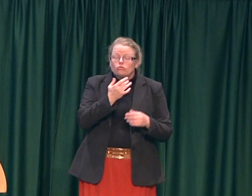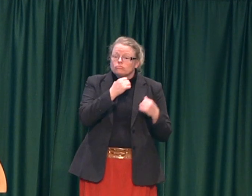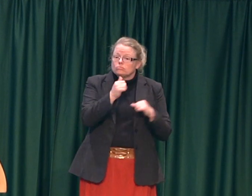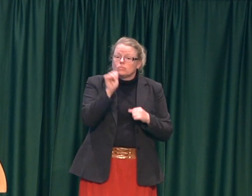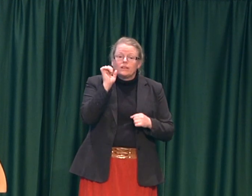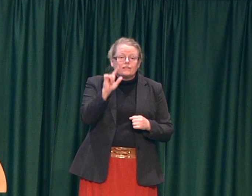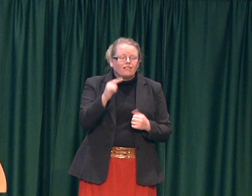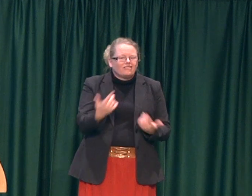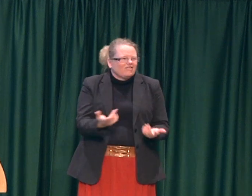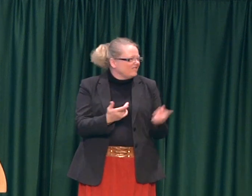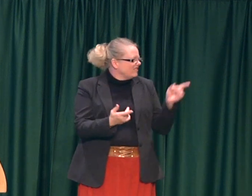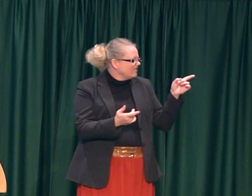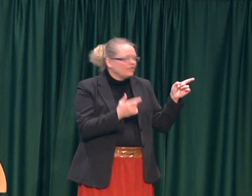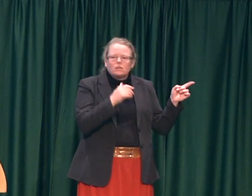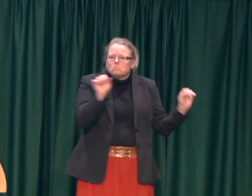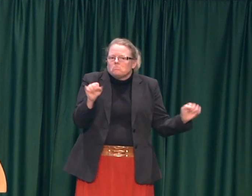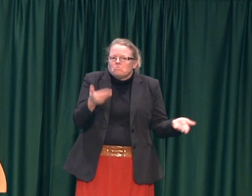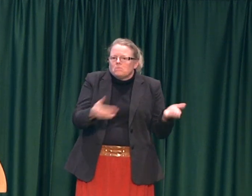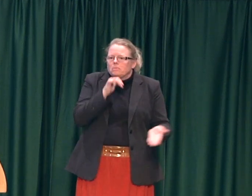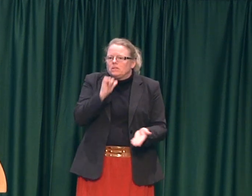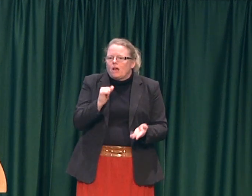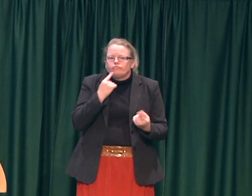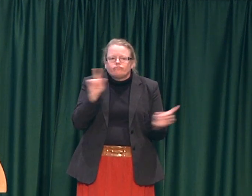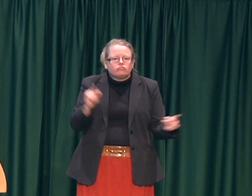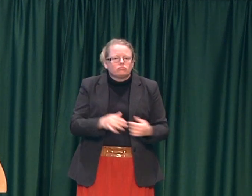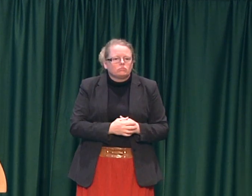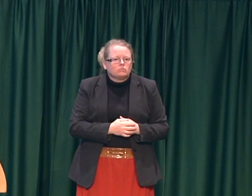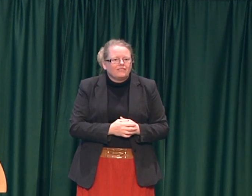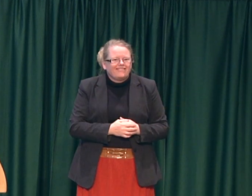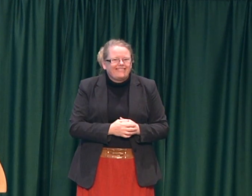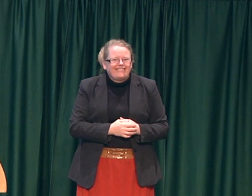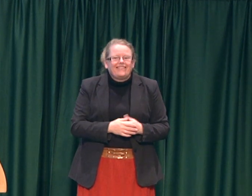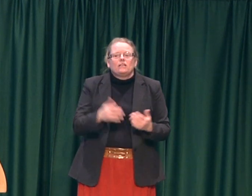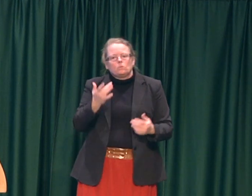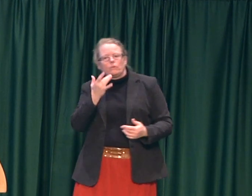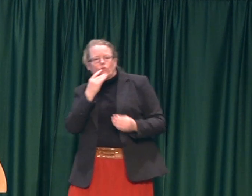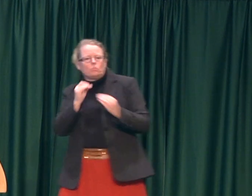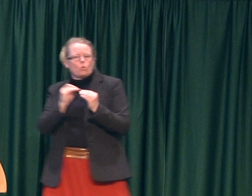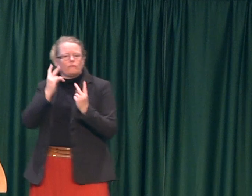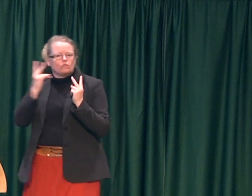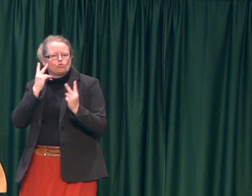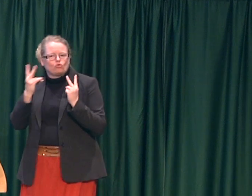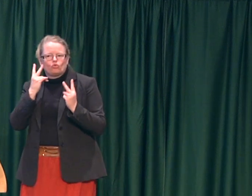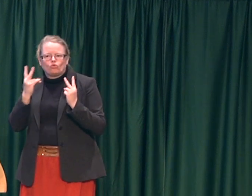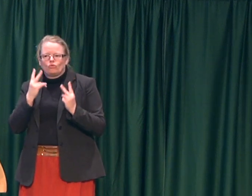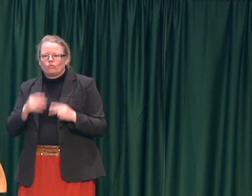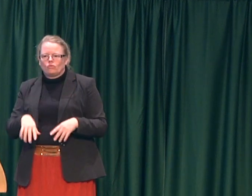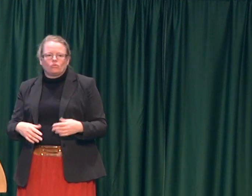Which then it gets to, if it's a person who is an ASL user, this would not be effective. They would then need